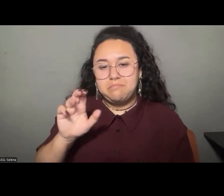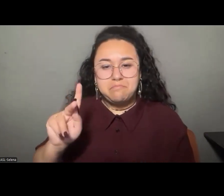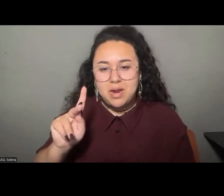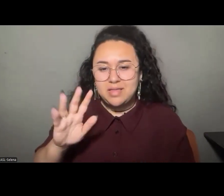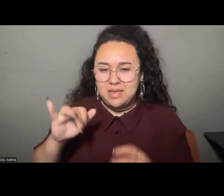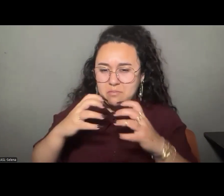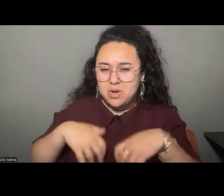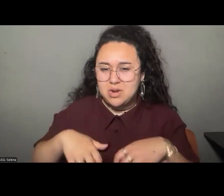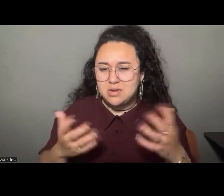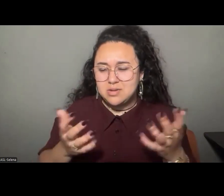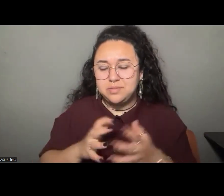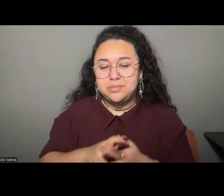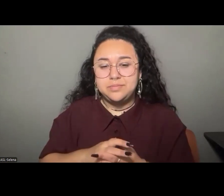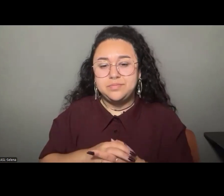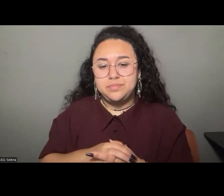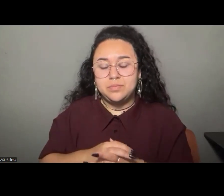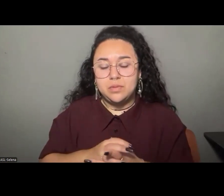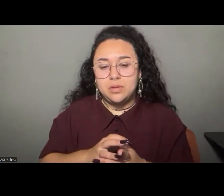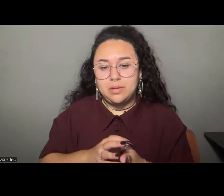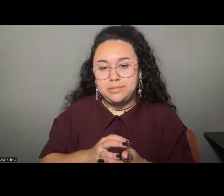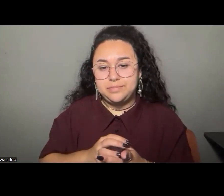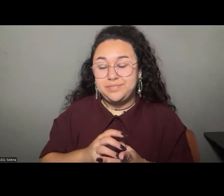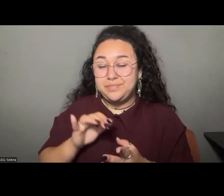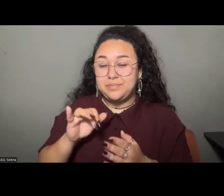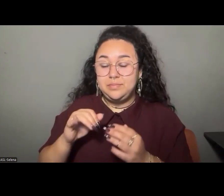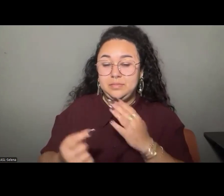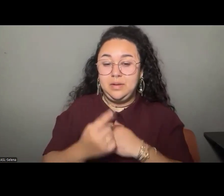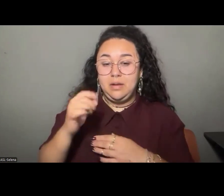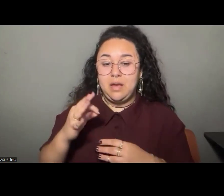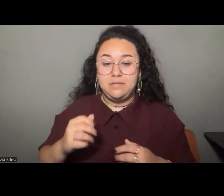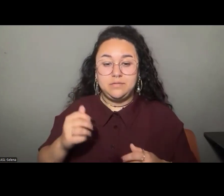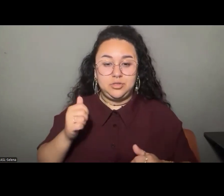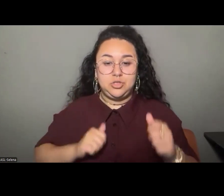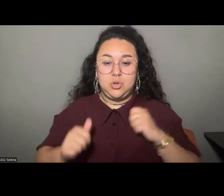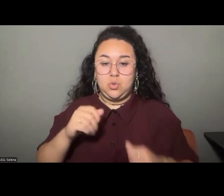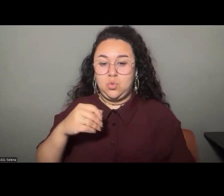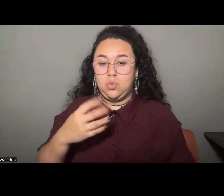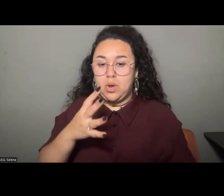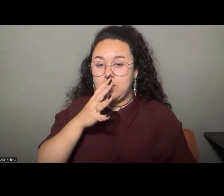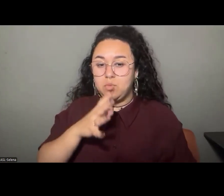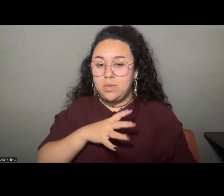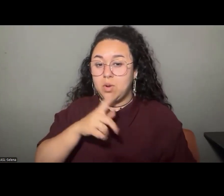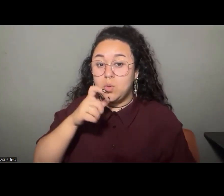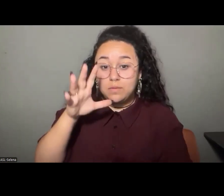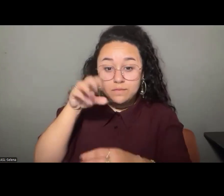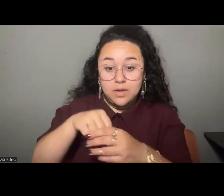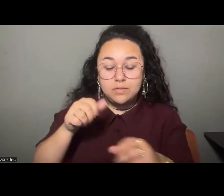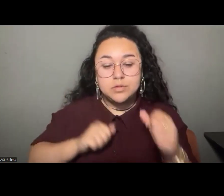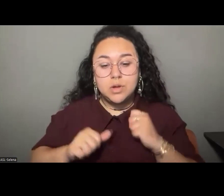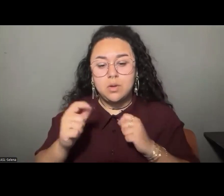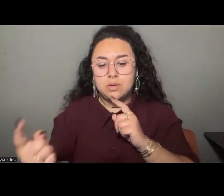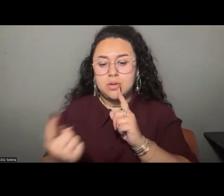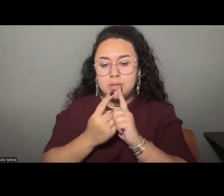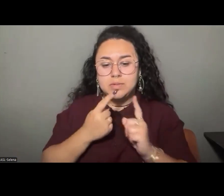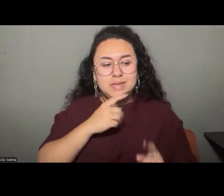And and then the day of the show, this white woman who's involved in the show comes up to me and is like, "Hey, I'm just wondering